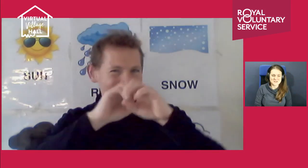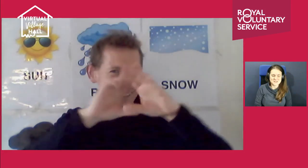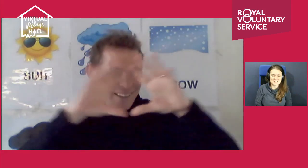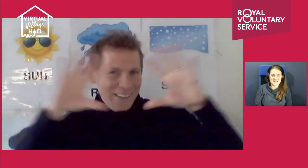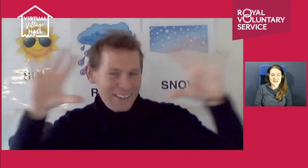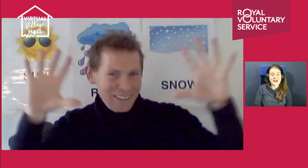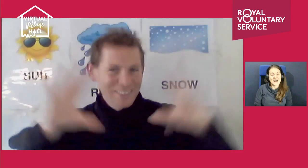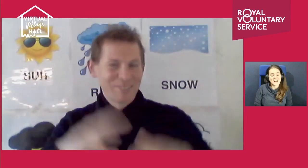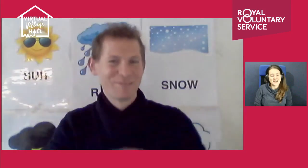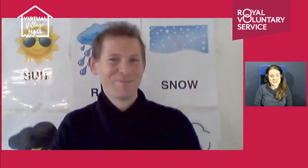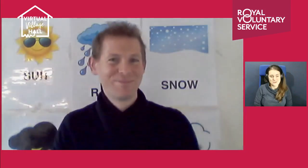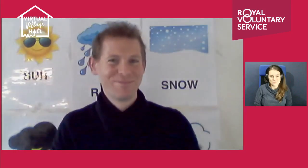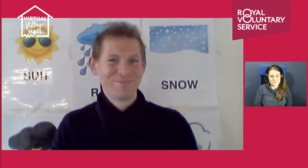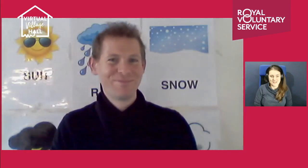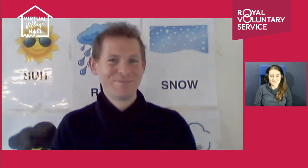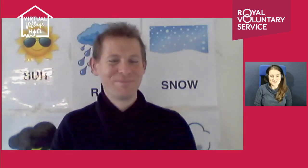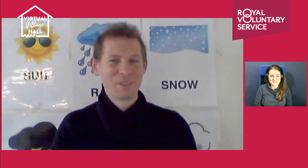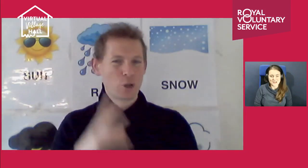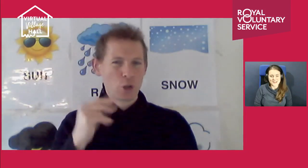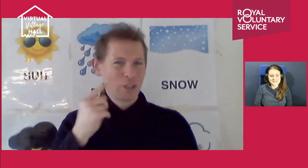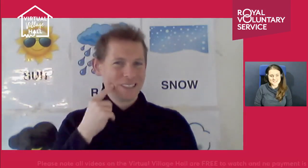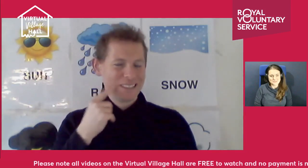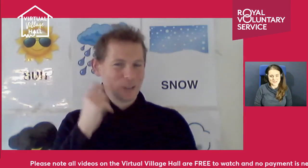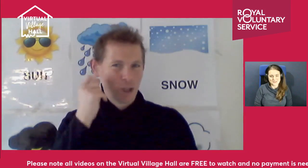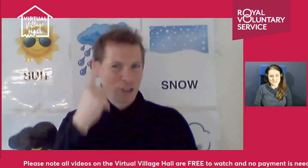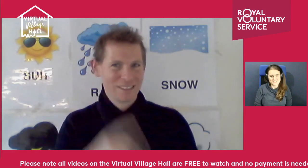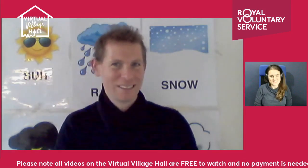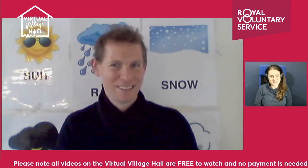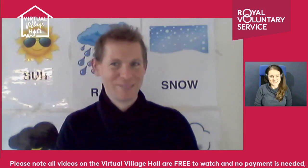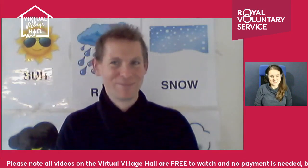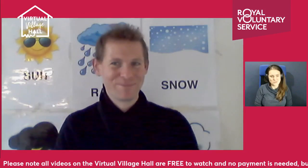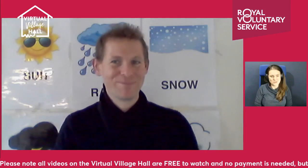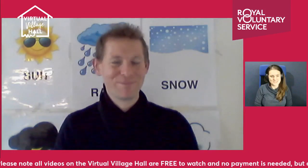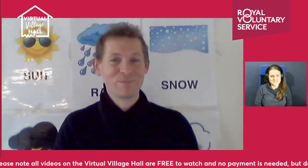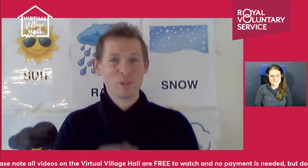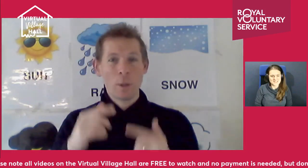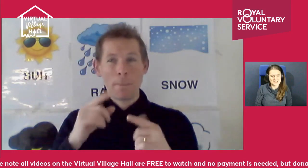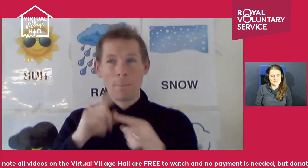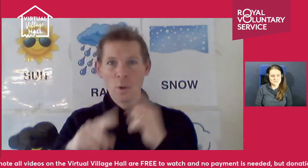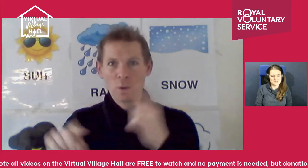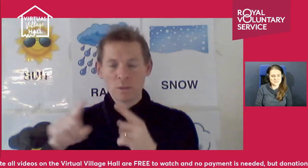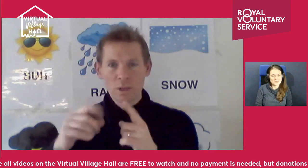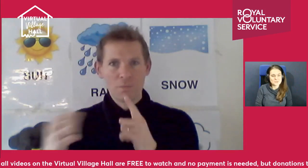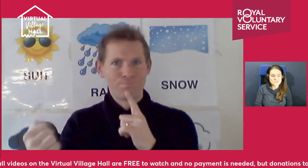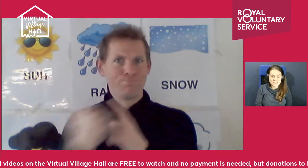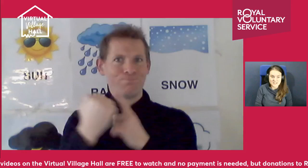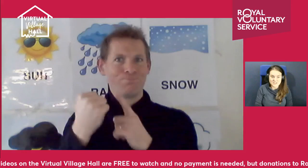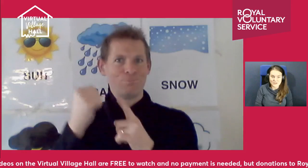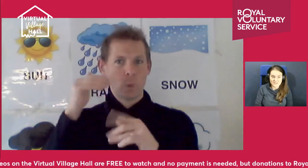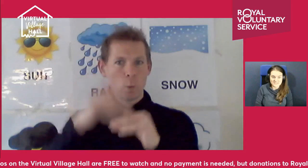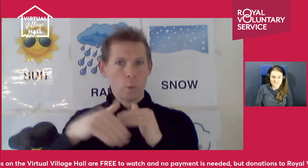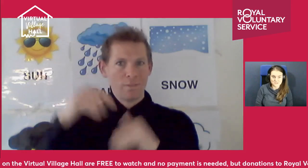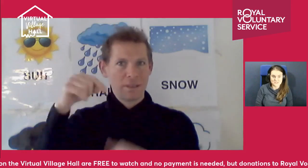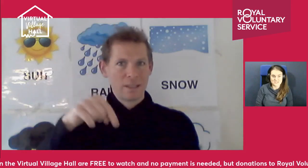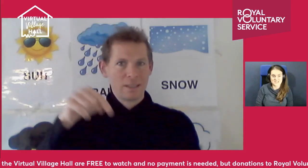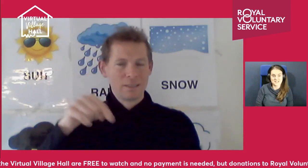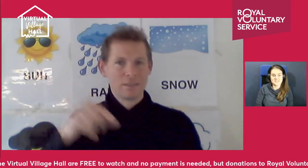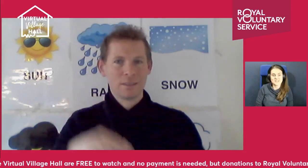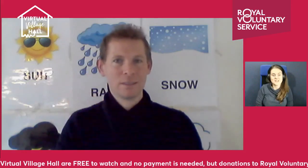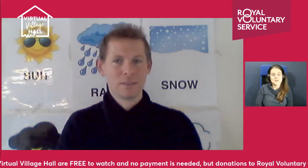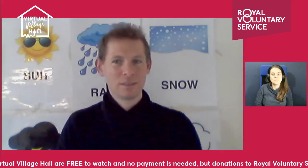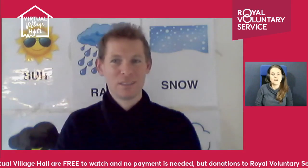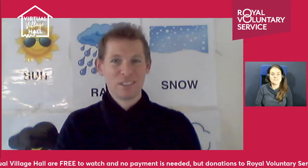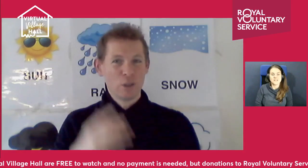so I hope from that you've got a little bit of an understanding of what it is we're doing. Certainly not easy to